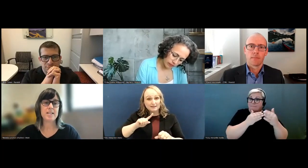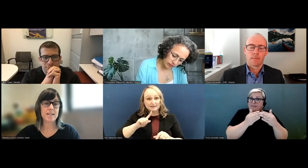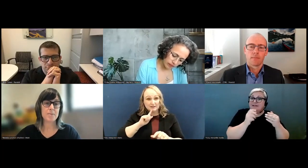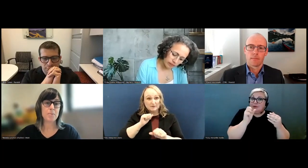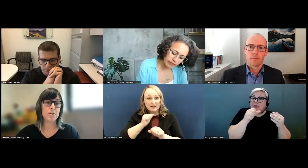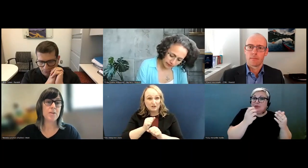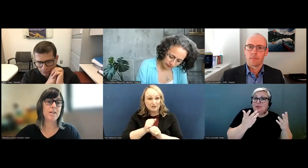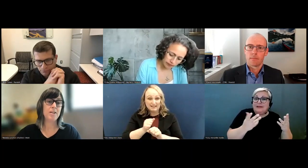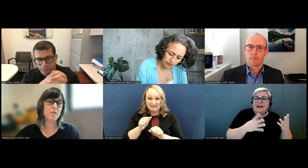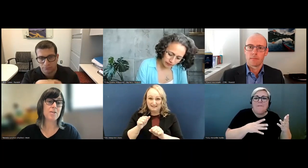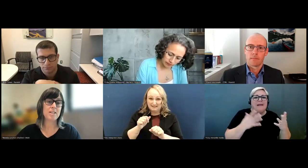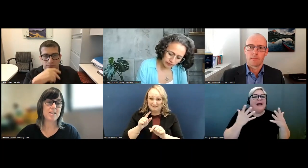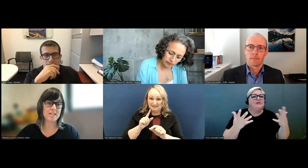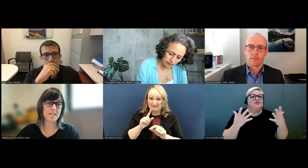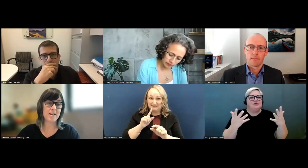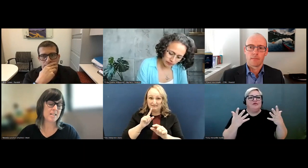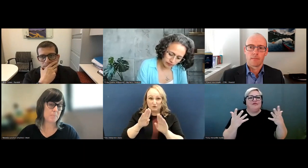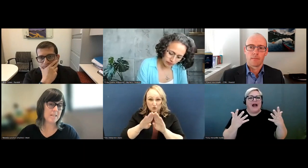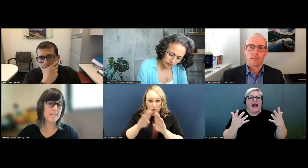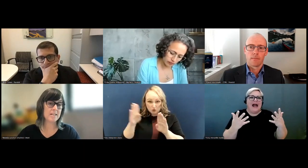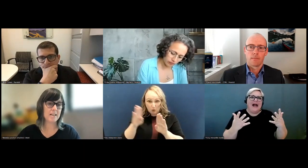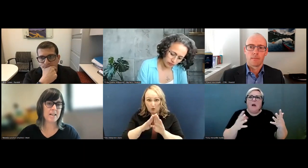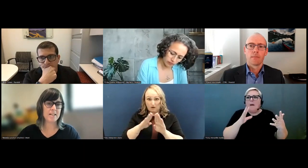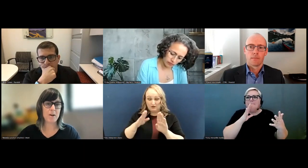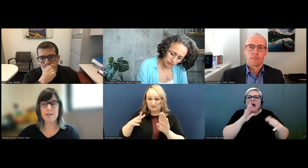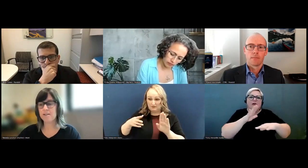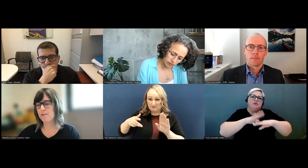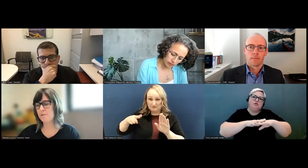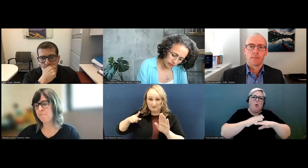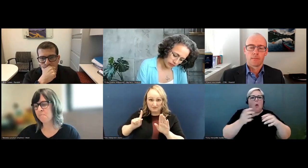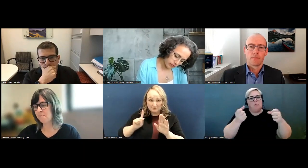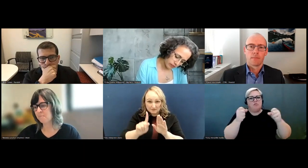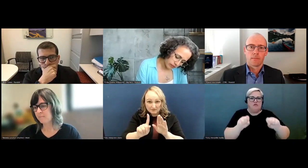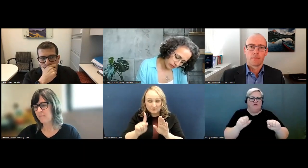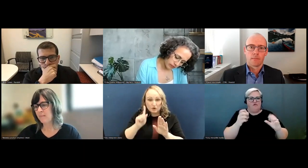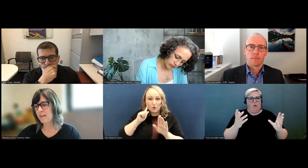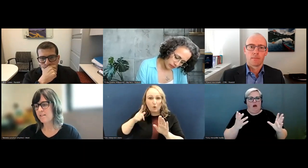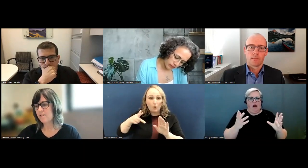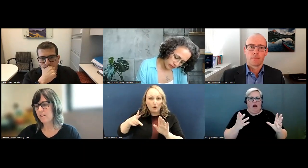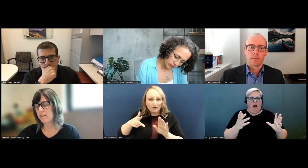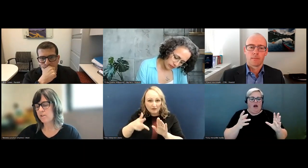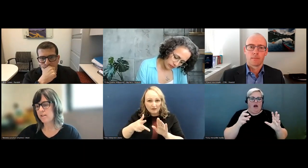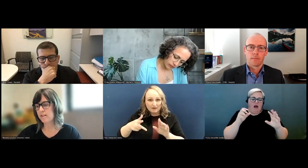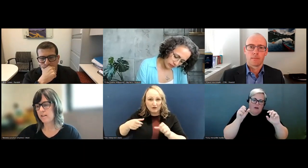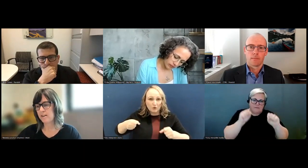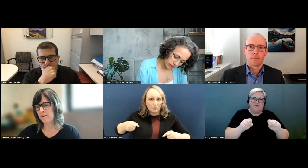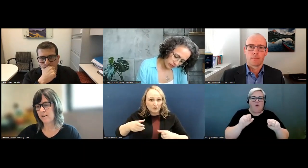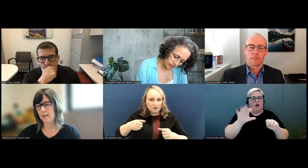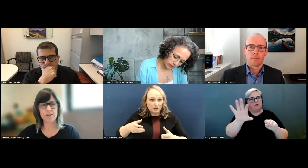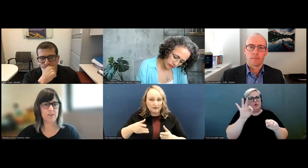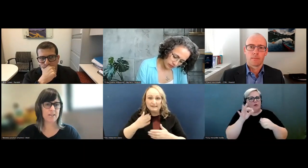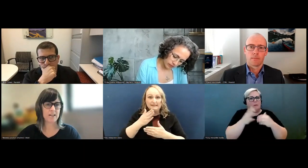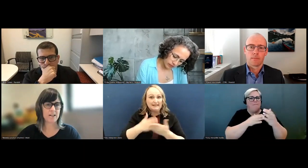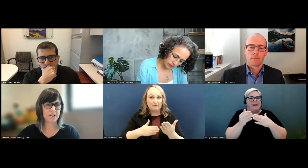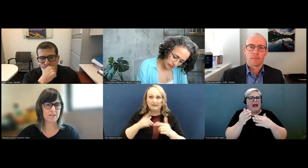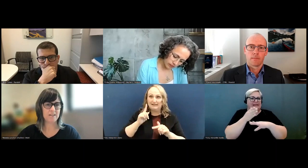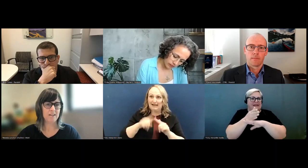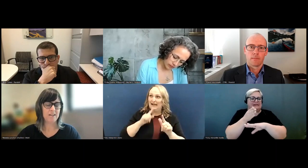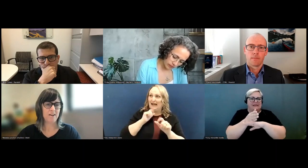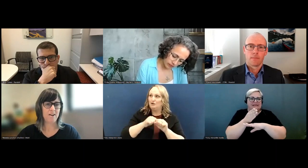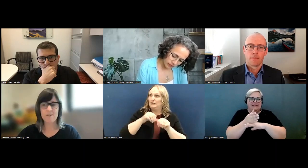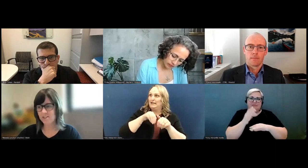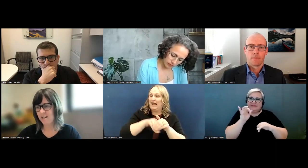need accessible, universally designed spaces as well. So it's certainly interesting to hear the national